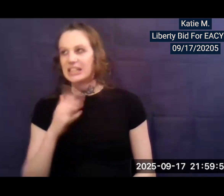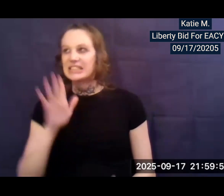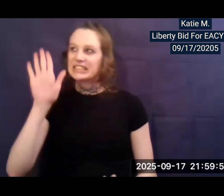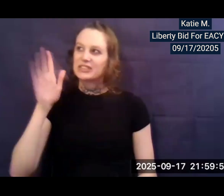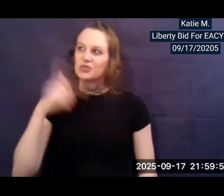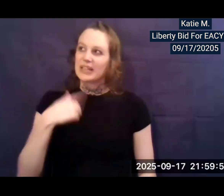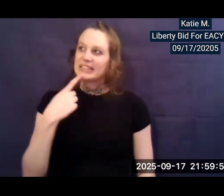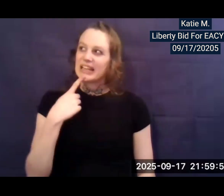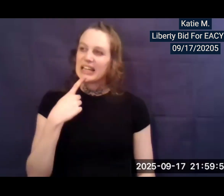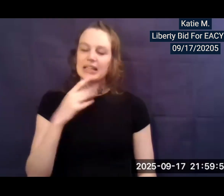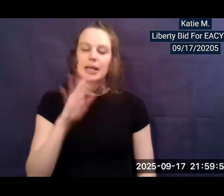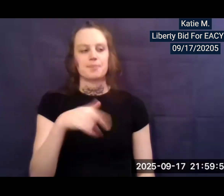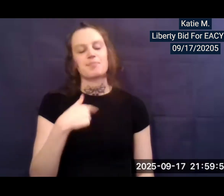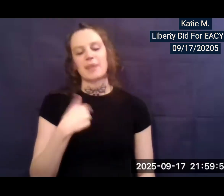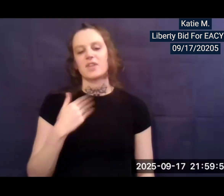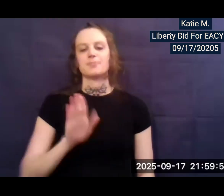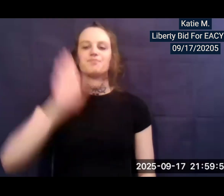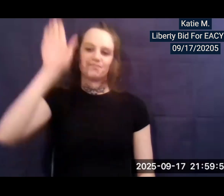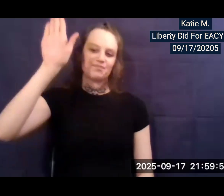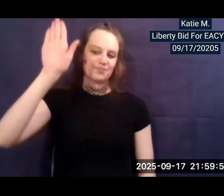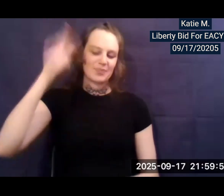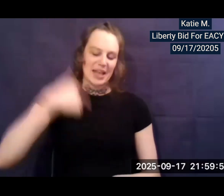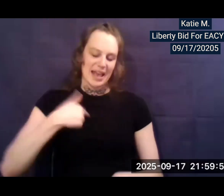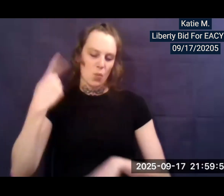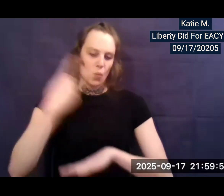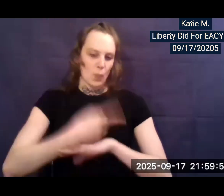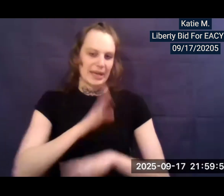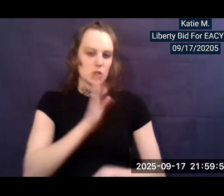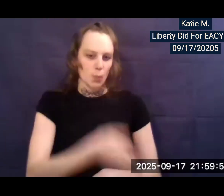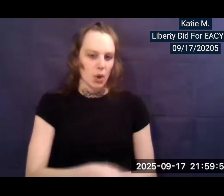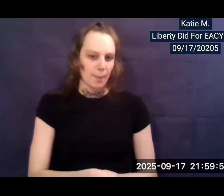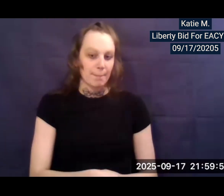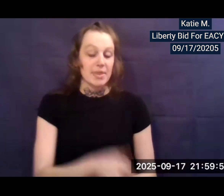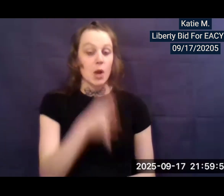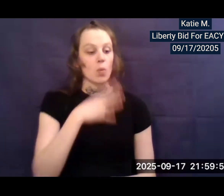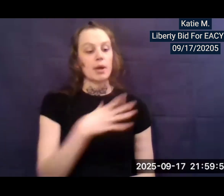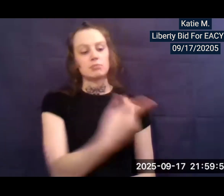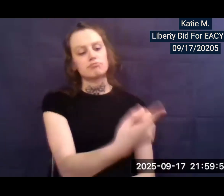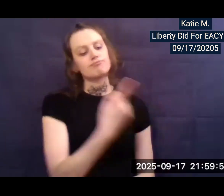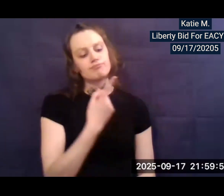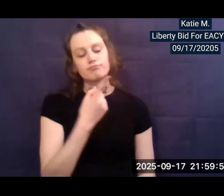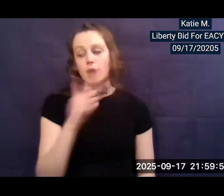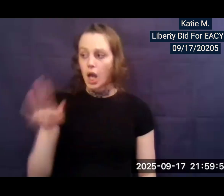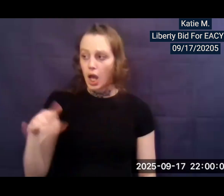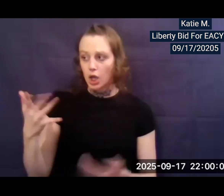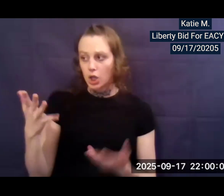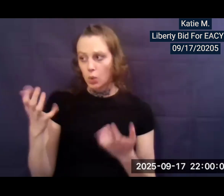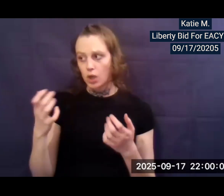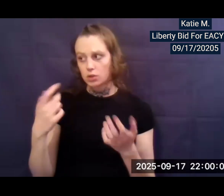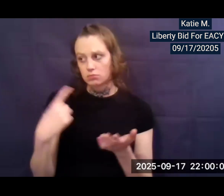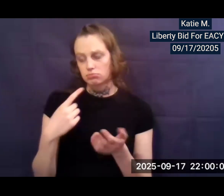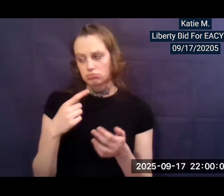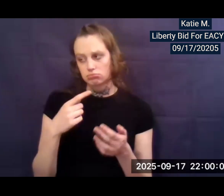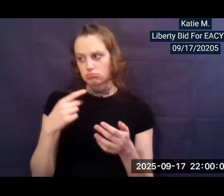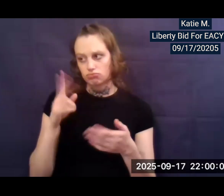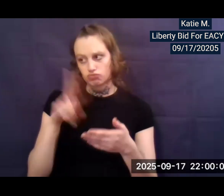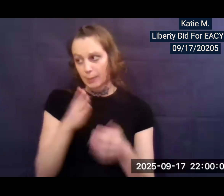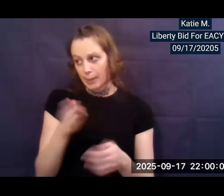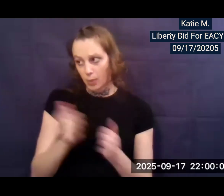who came up, she's like, if you want to go through the big book with me, I'm available. And I was just going through my purse, not even looking at her, not because I was looking